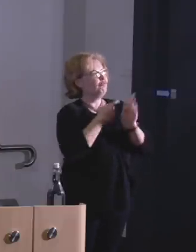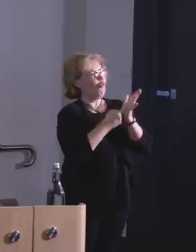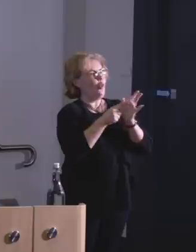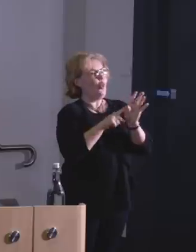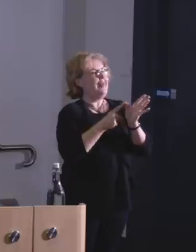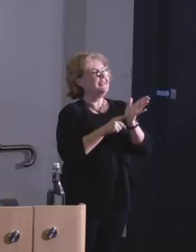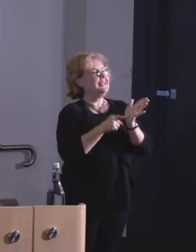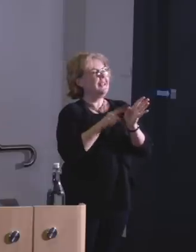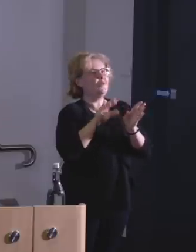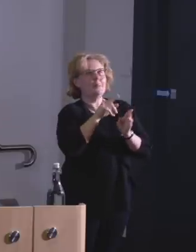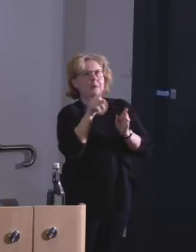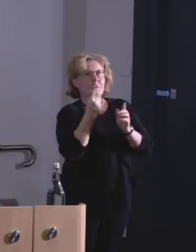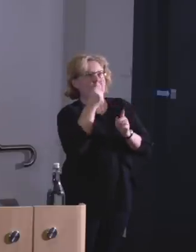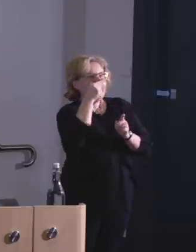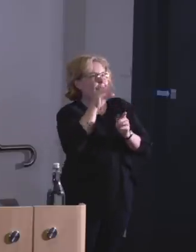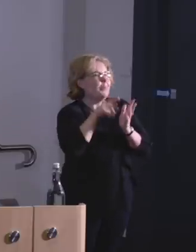But, you know,